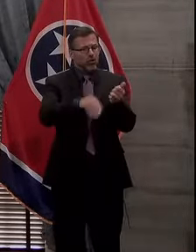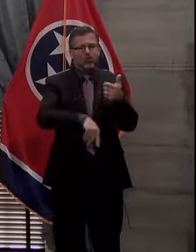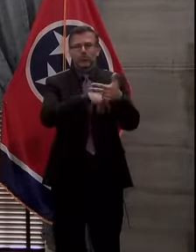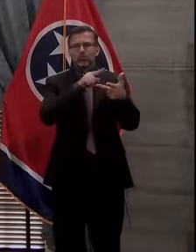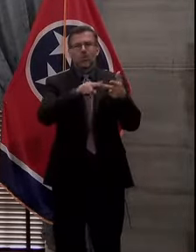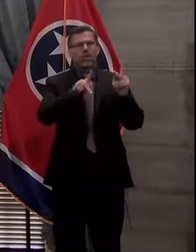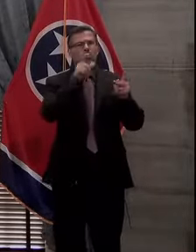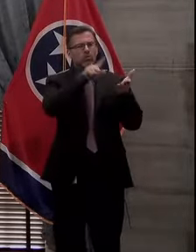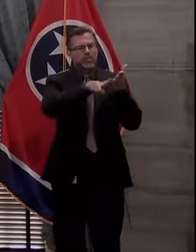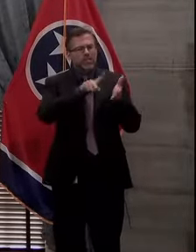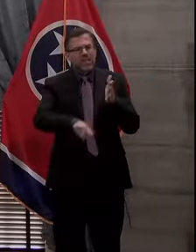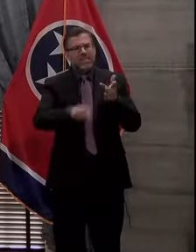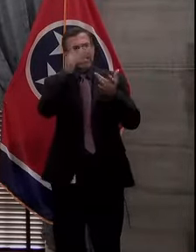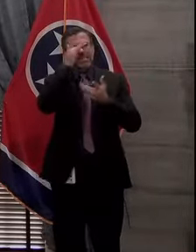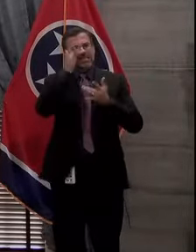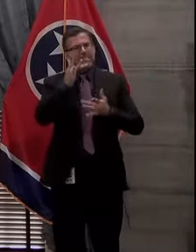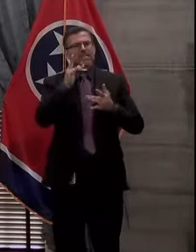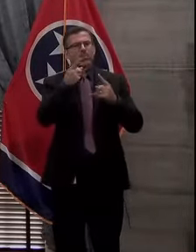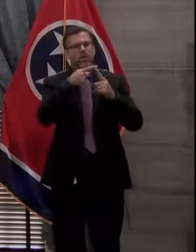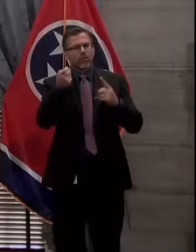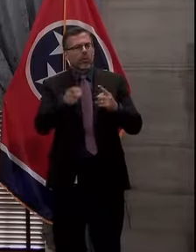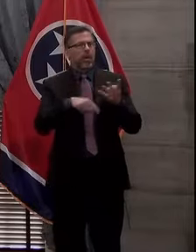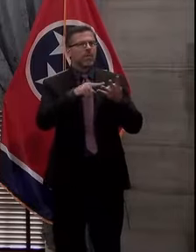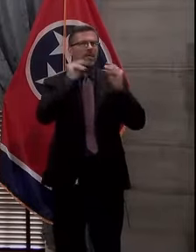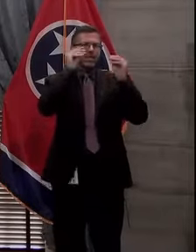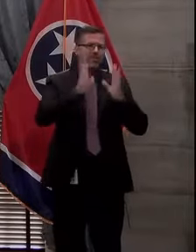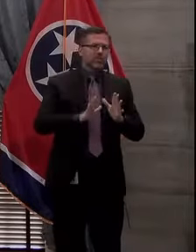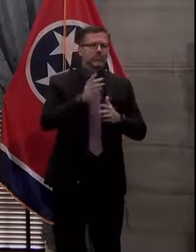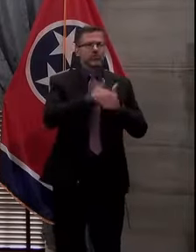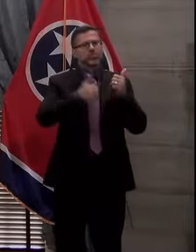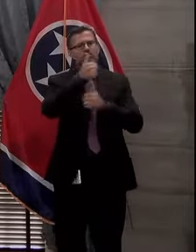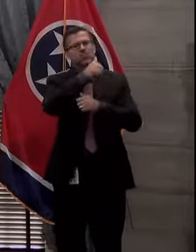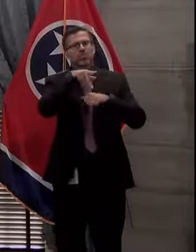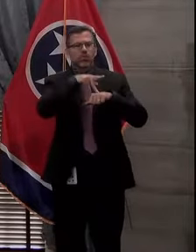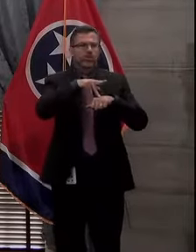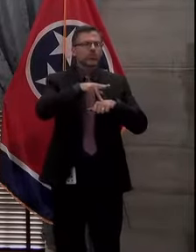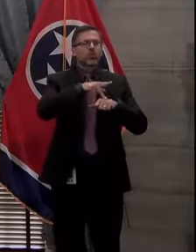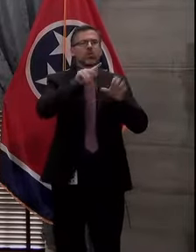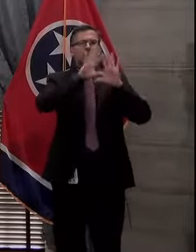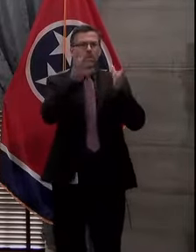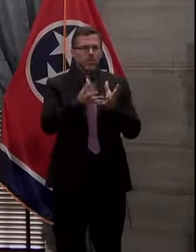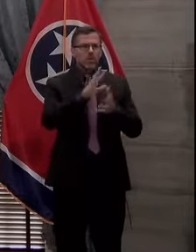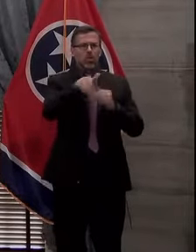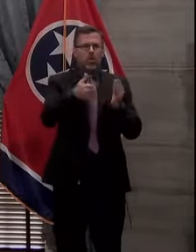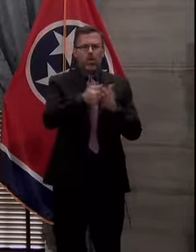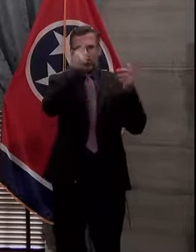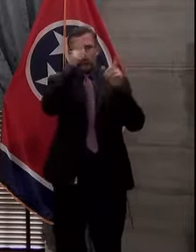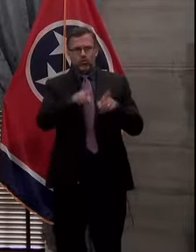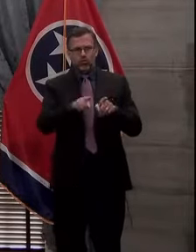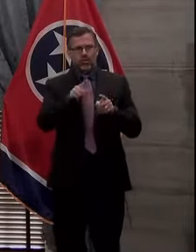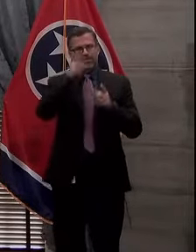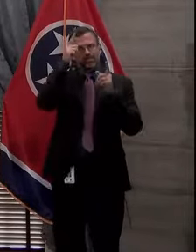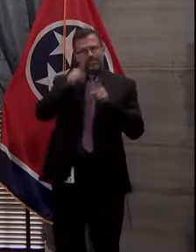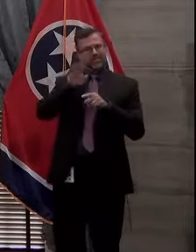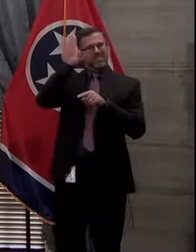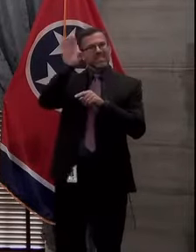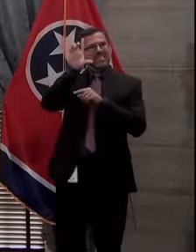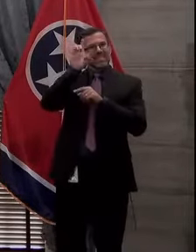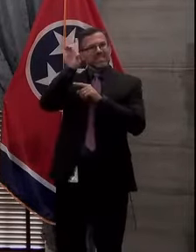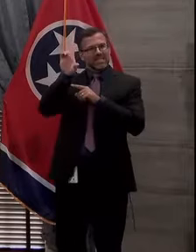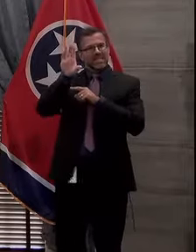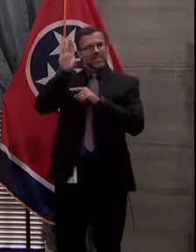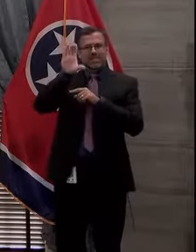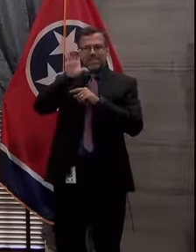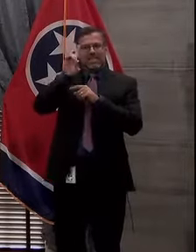epidemiologists and mental health experts, and teachers and administrators, agree with the CDC and with the American Academy